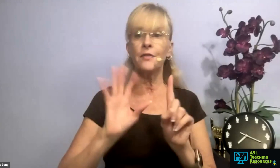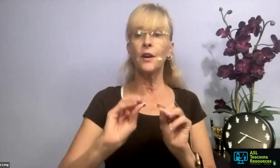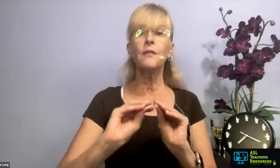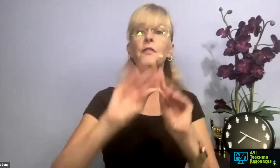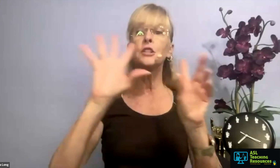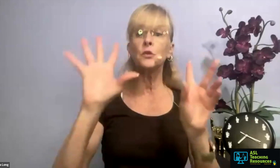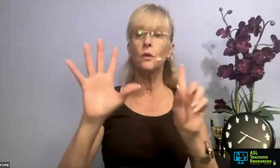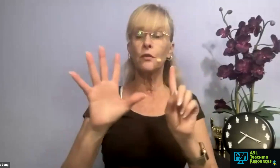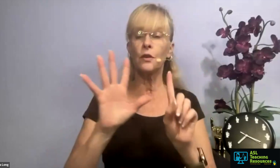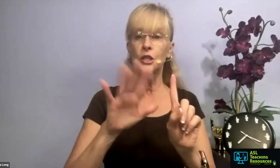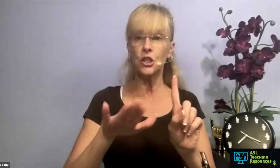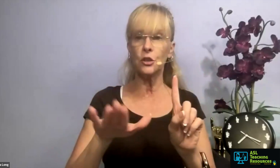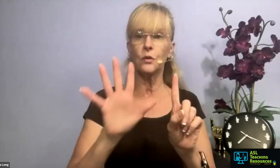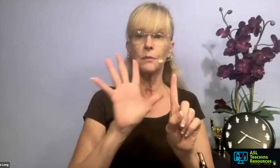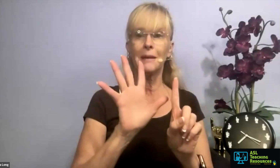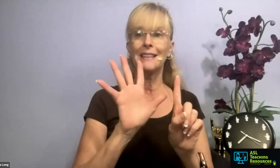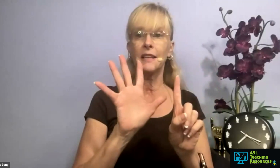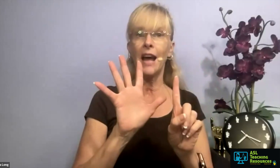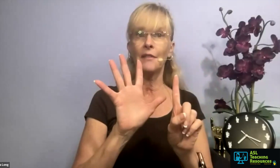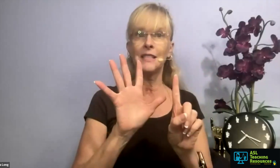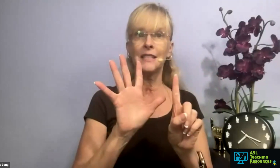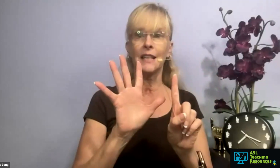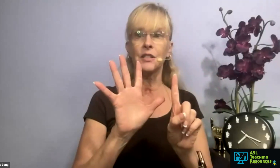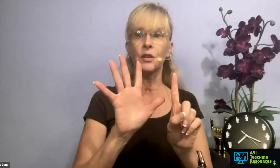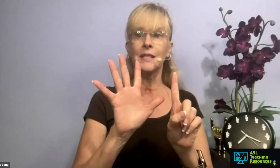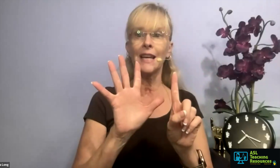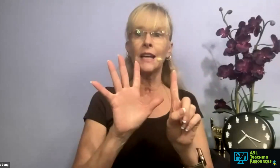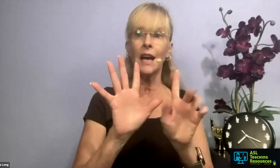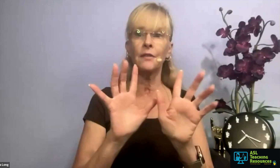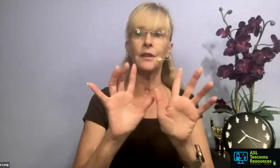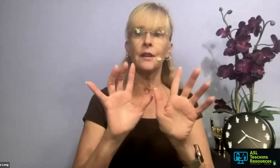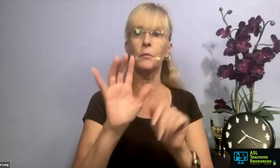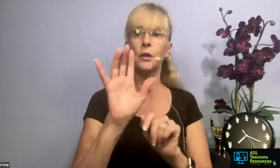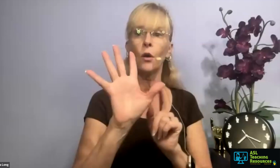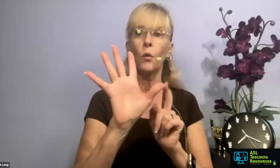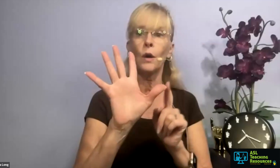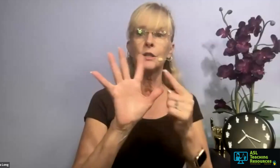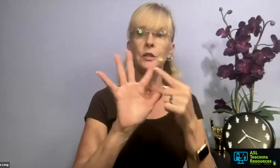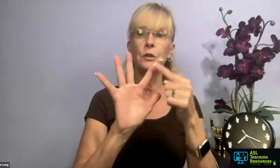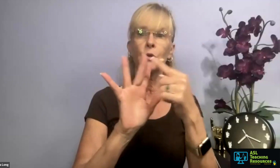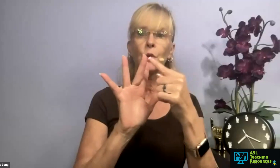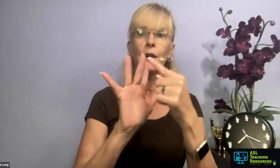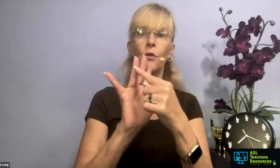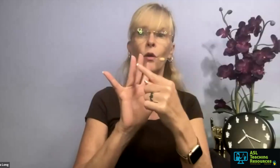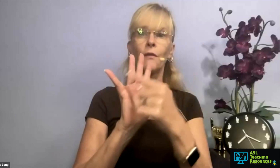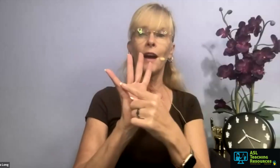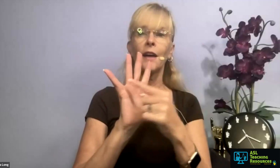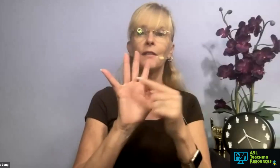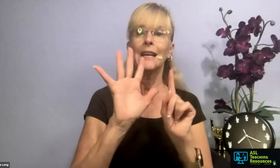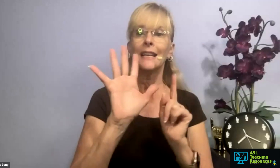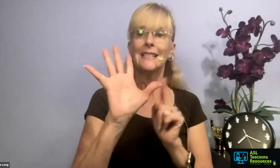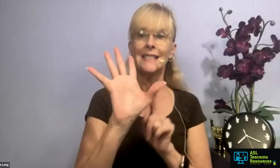very visual for the children having 6 because they can count them, 1, 2, 3, 4, 5,